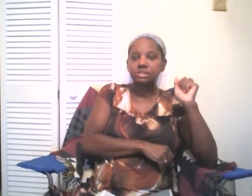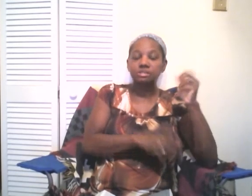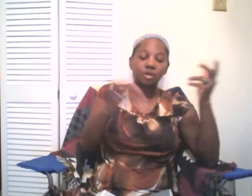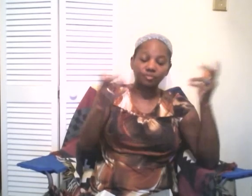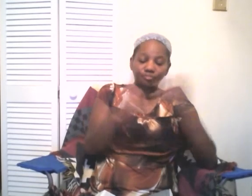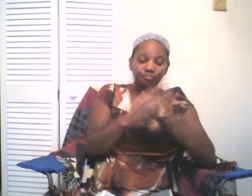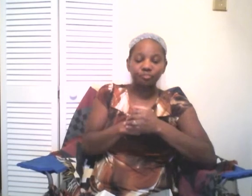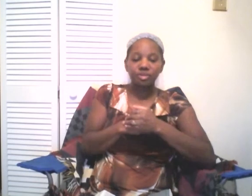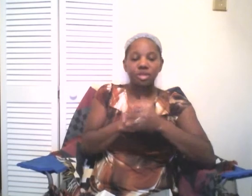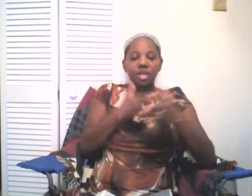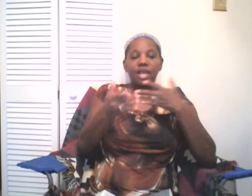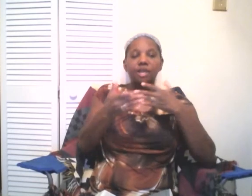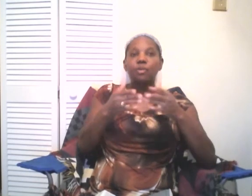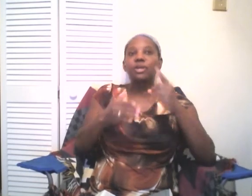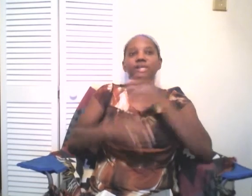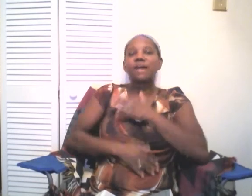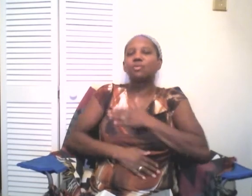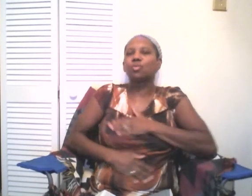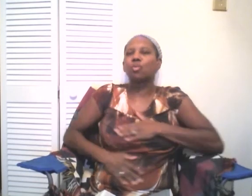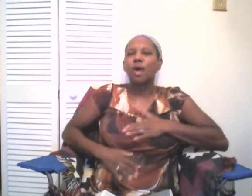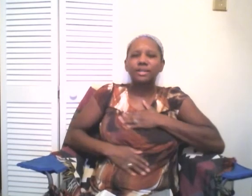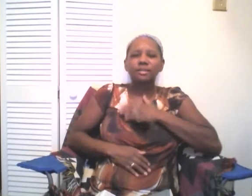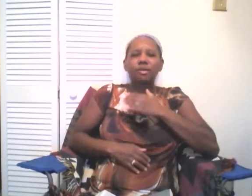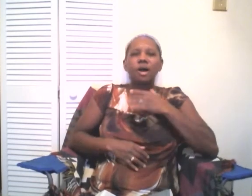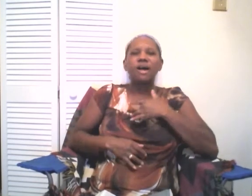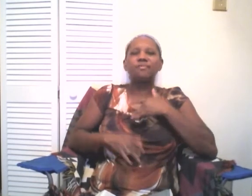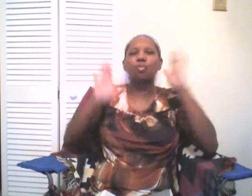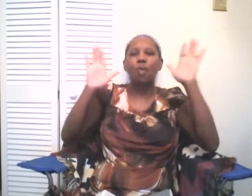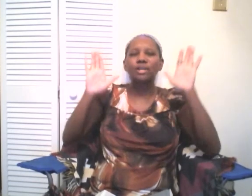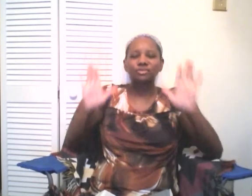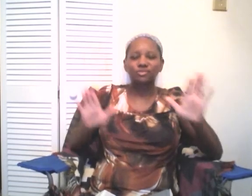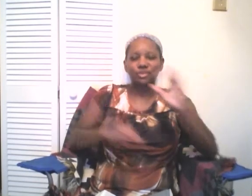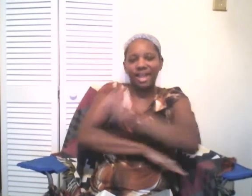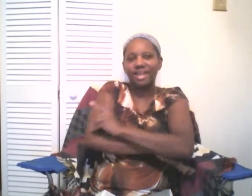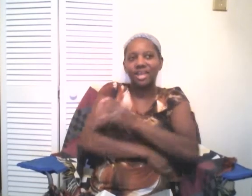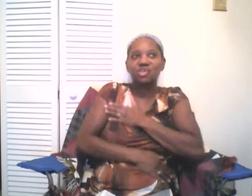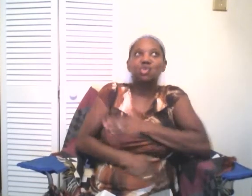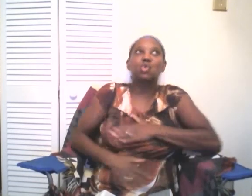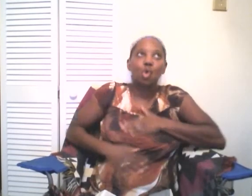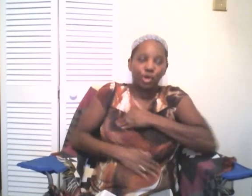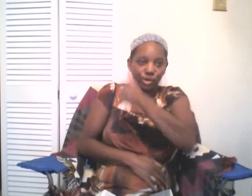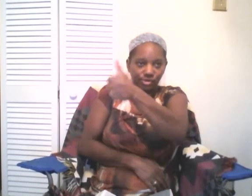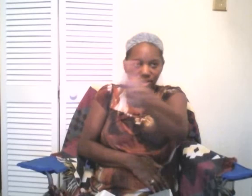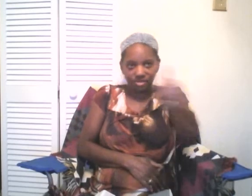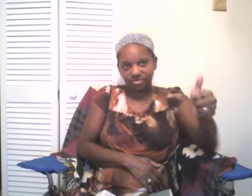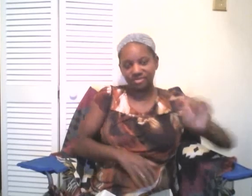So, anyway, guys, have a wonderful day. Enjoy yourselves.